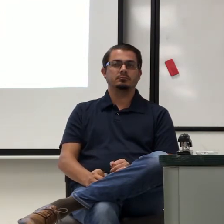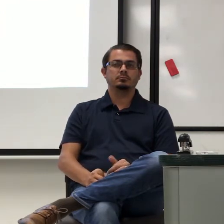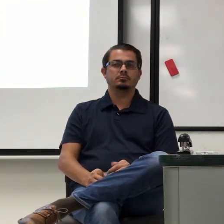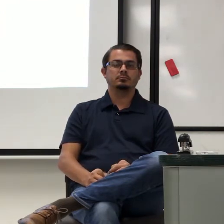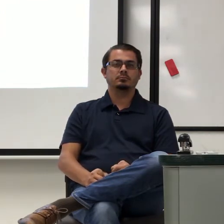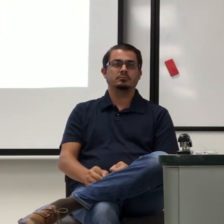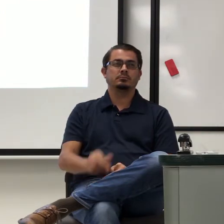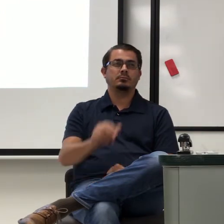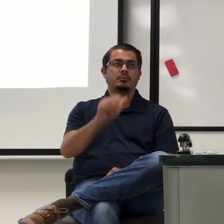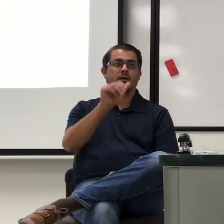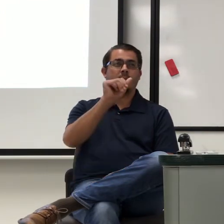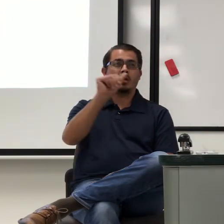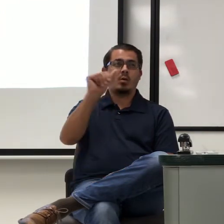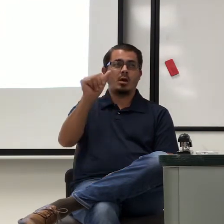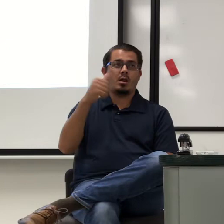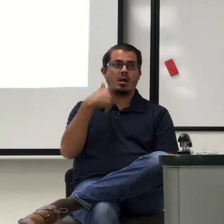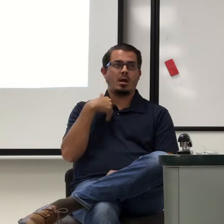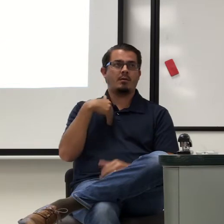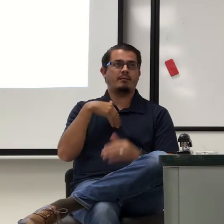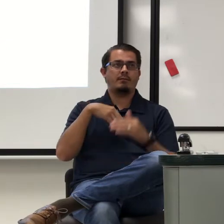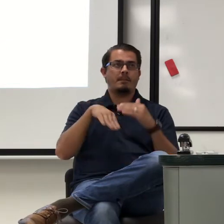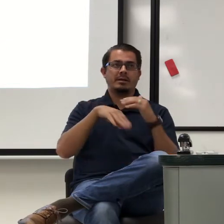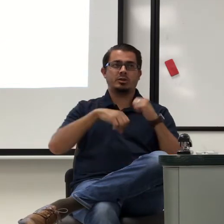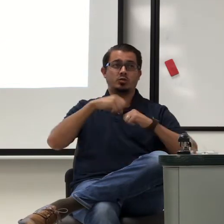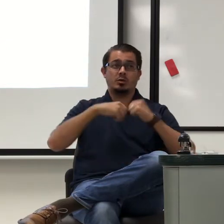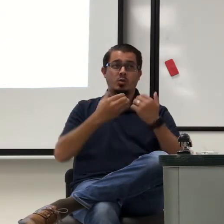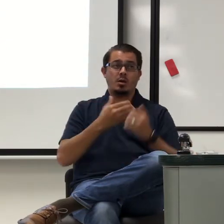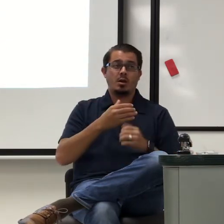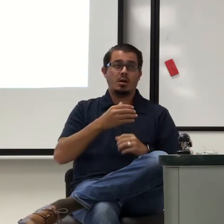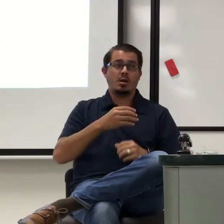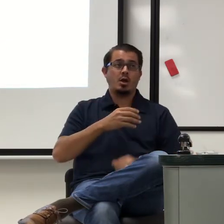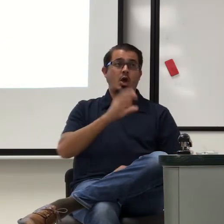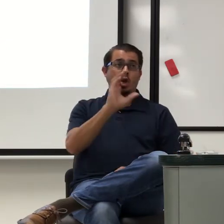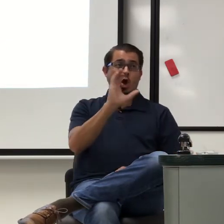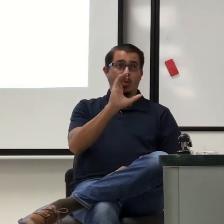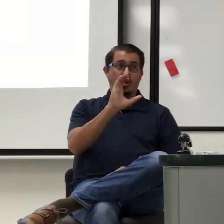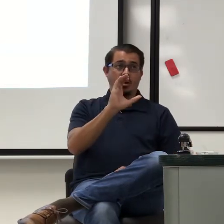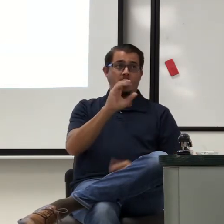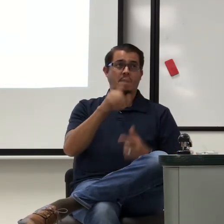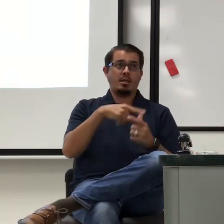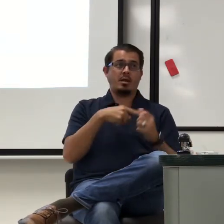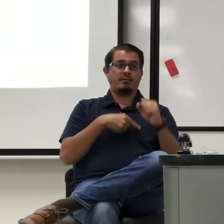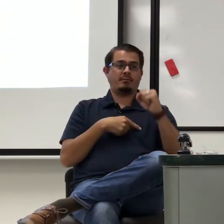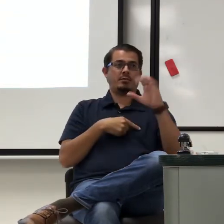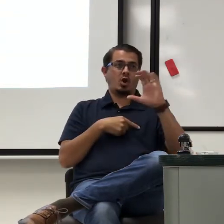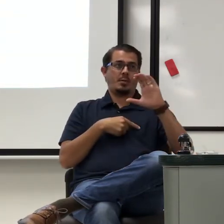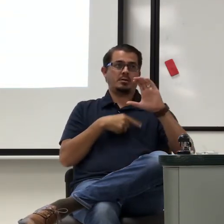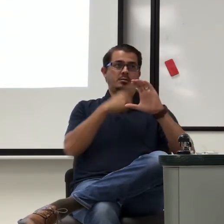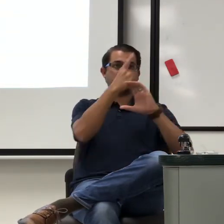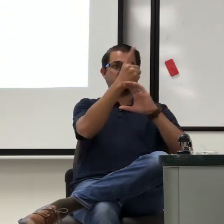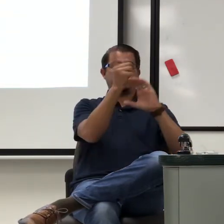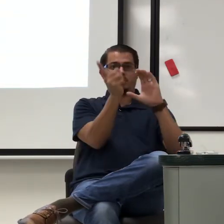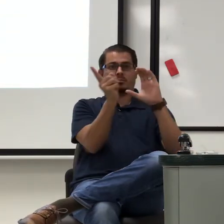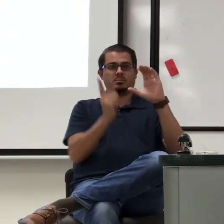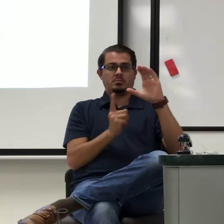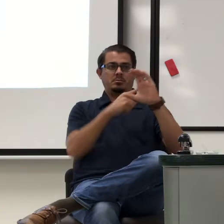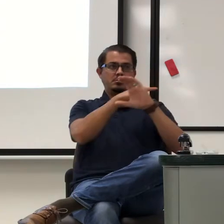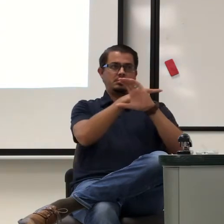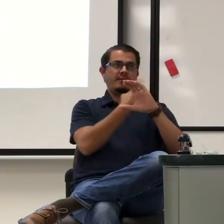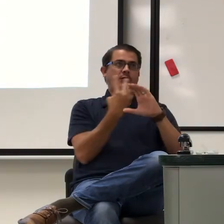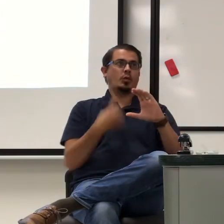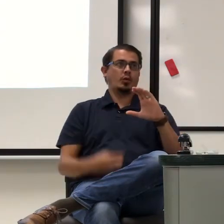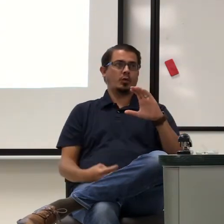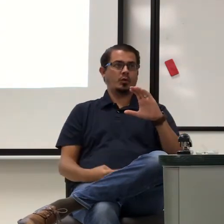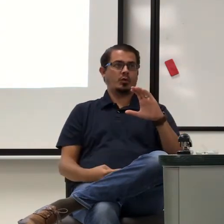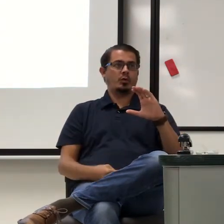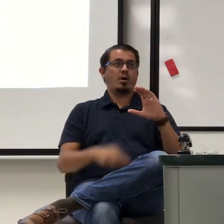An amino acid has this basic structure. It's a carbon surrounded by 4 positions. A generic R group, that kind of changes depending on